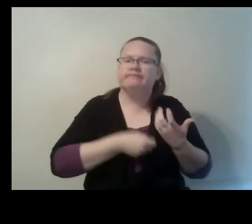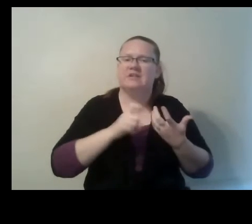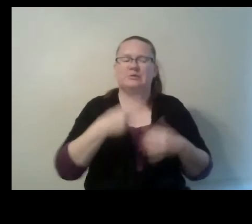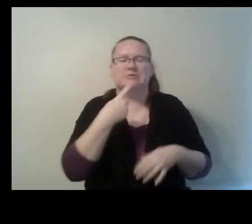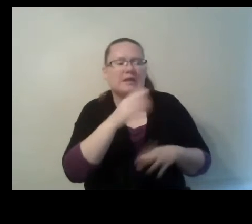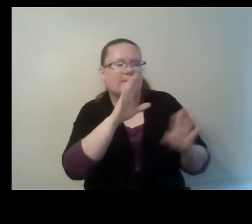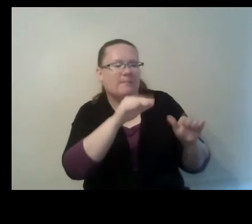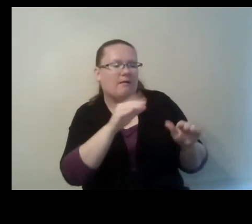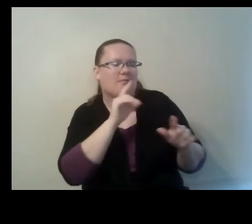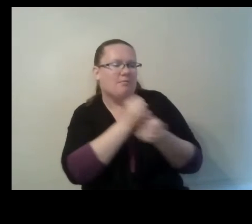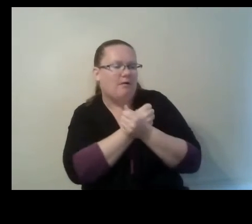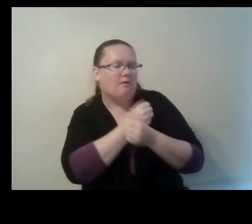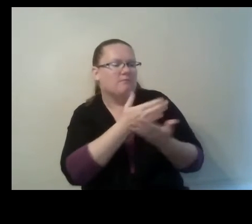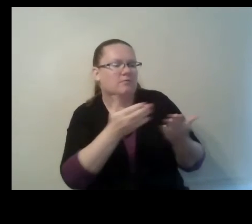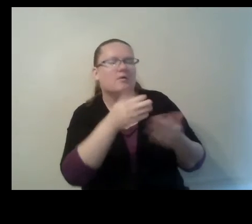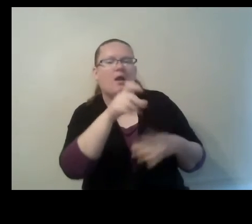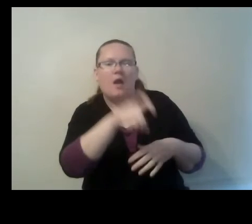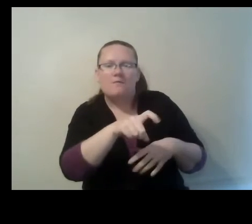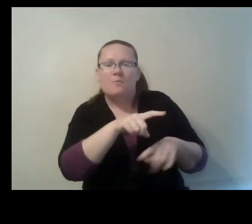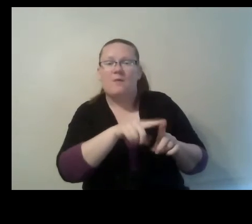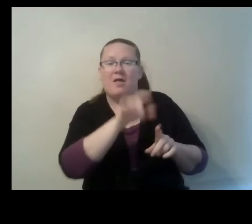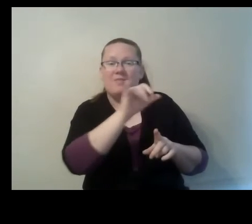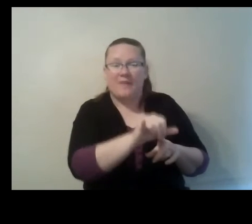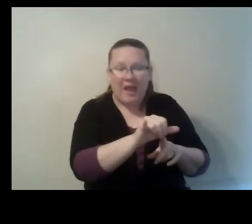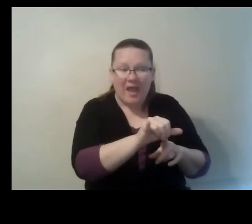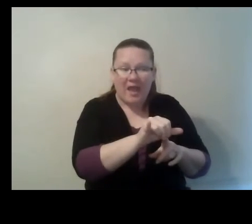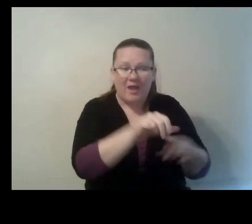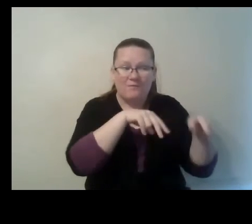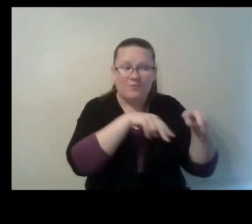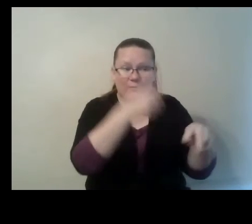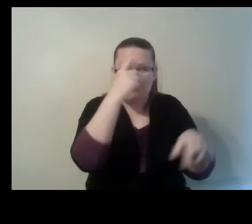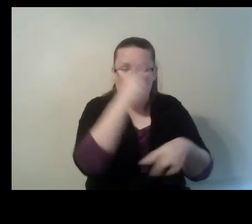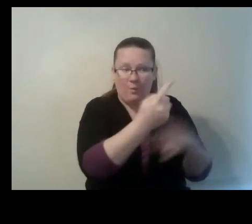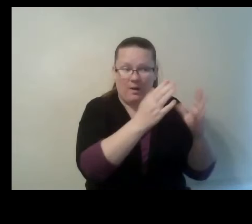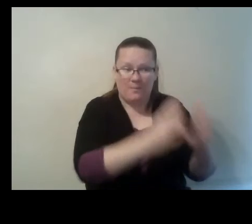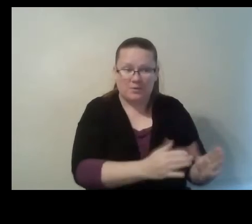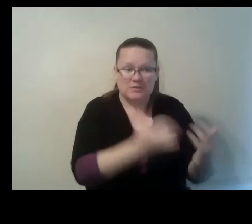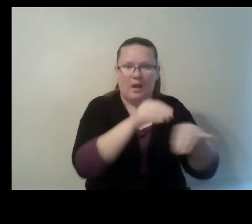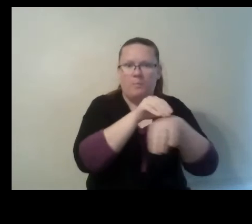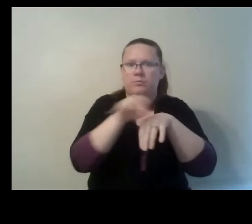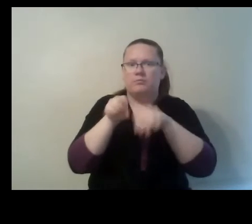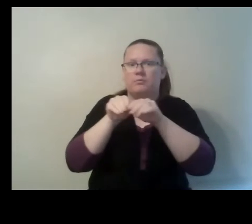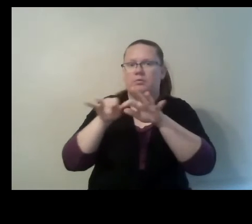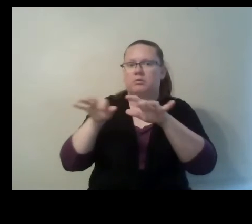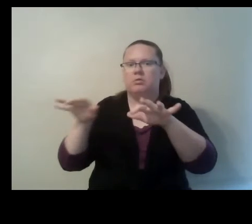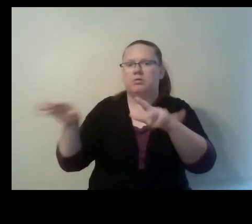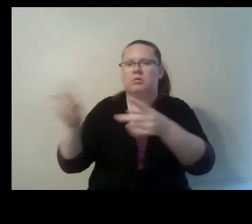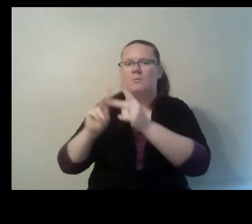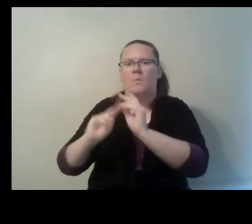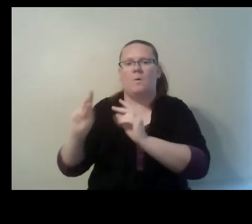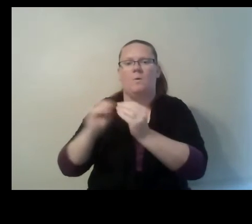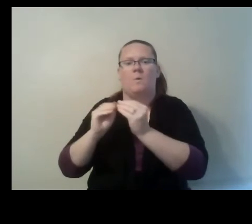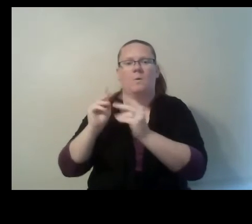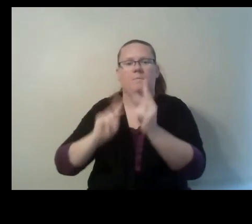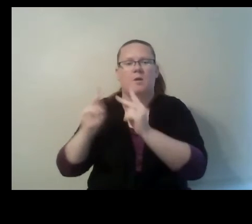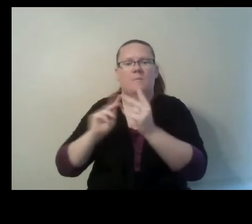But at the same time, we can't let that grief for one person now cause grief for other people in our family, because now they